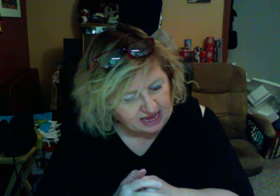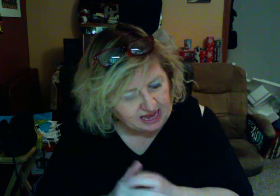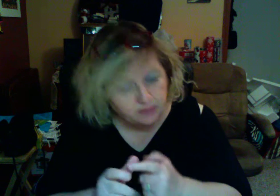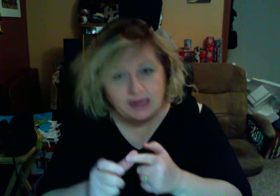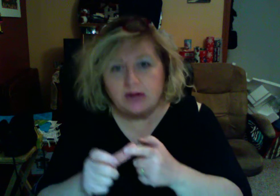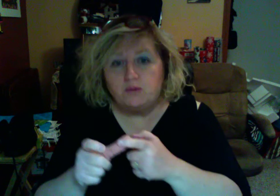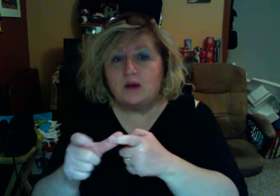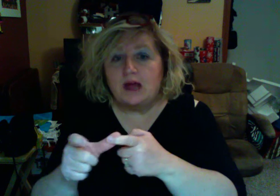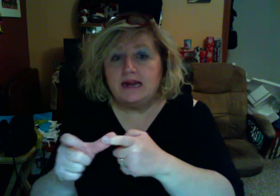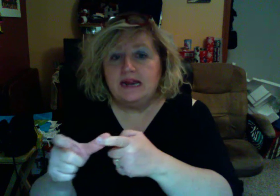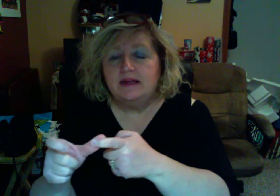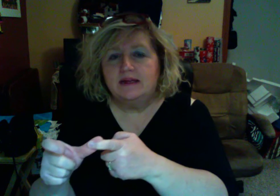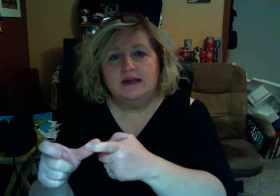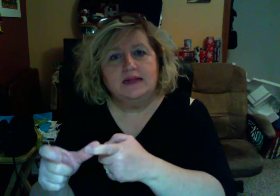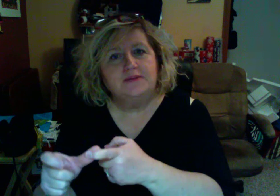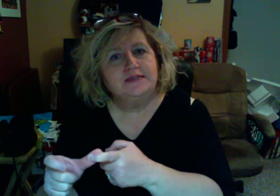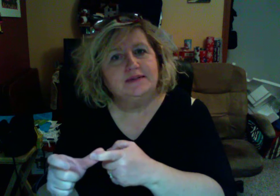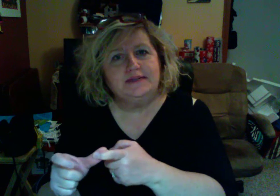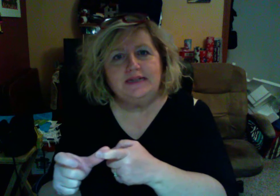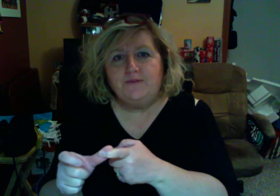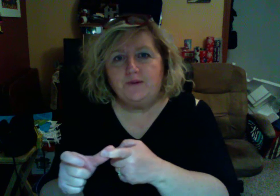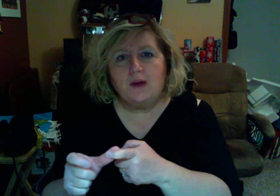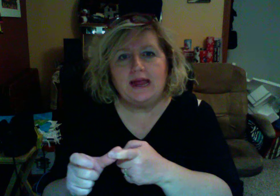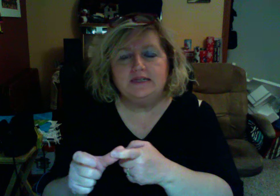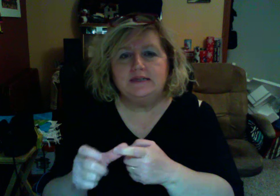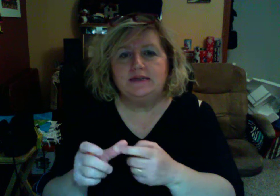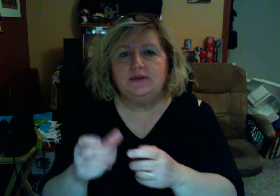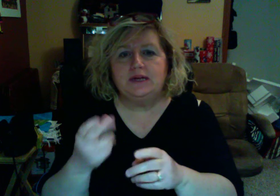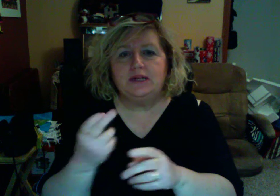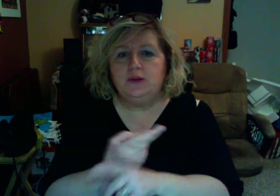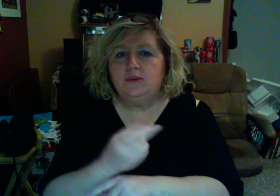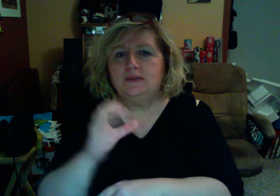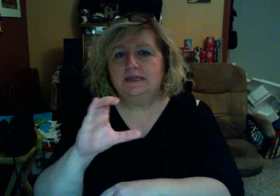And we had run. And there was different ways you can use